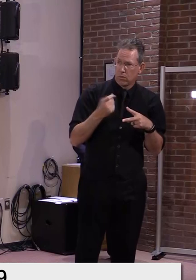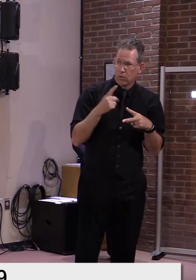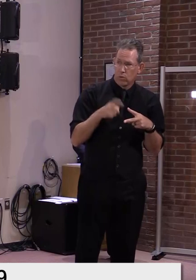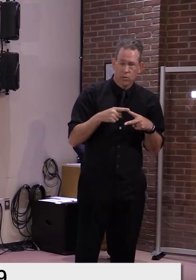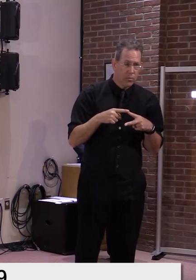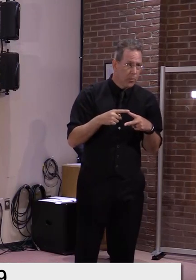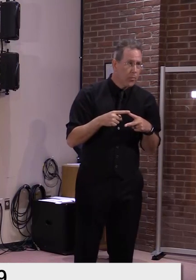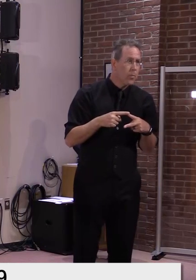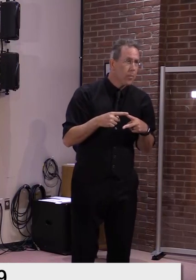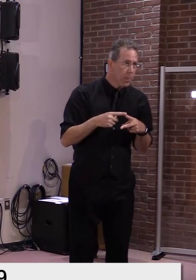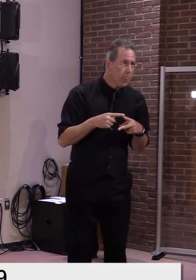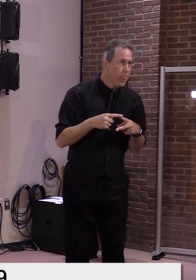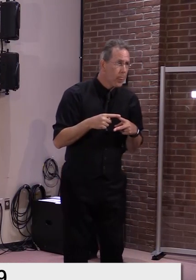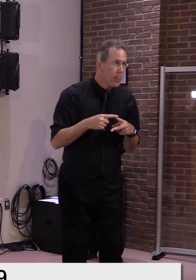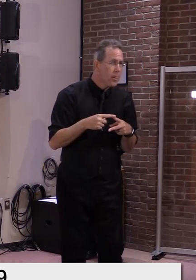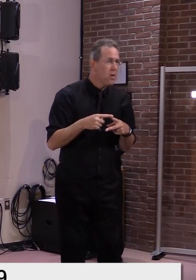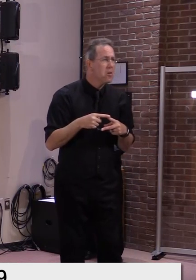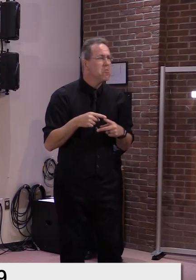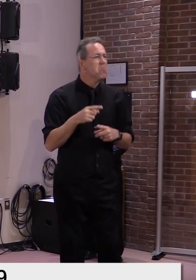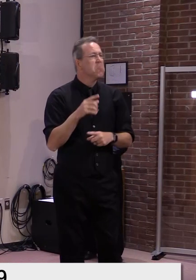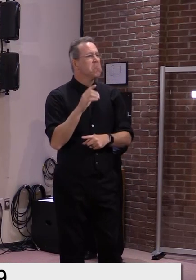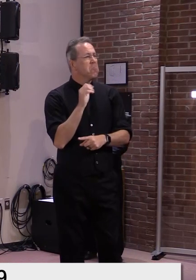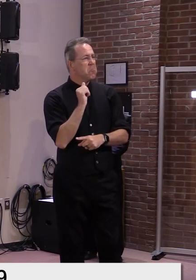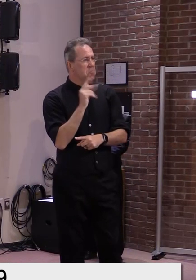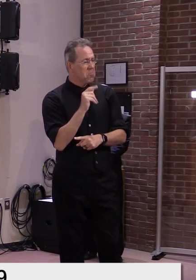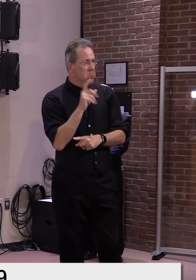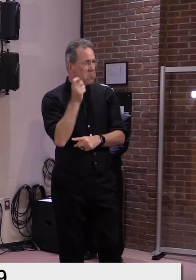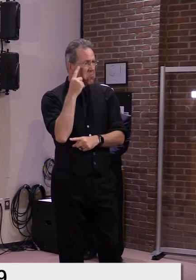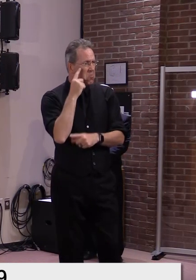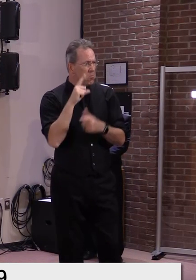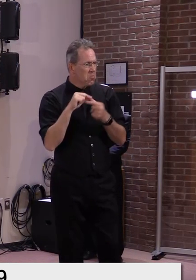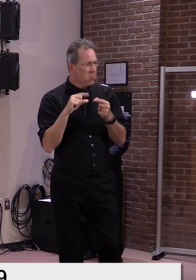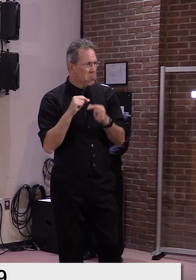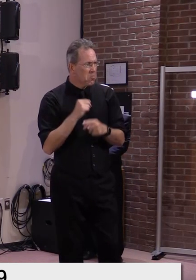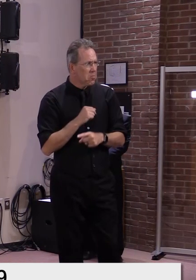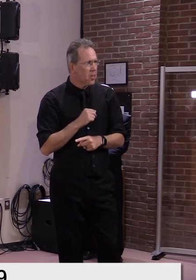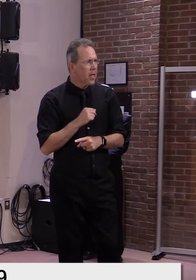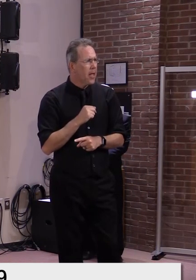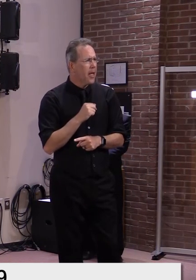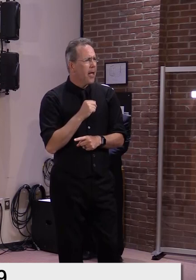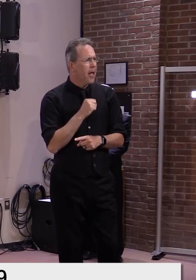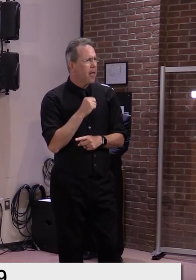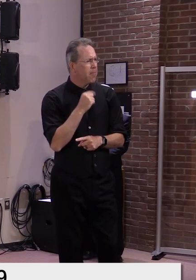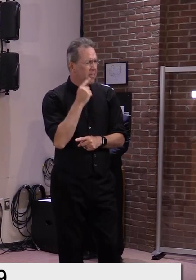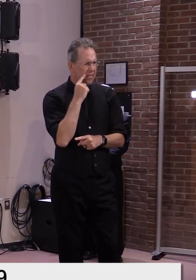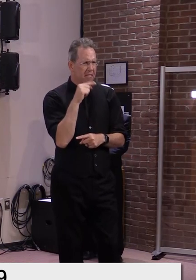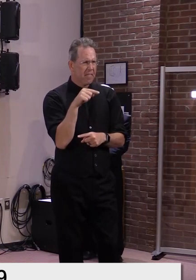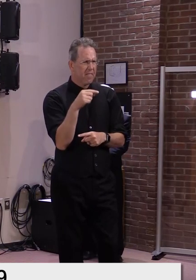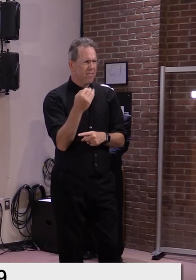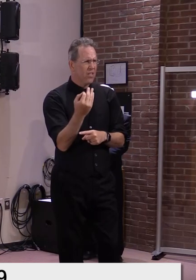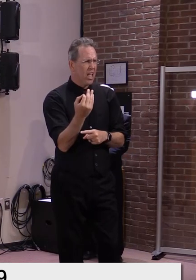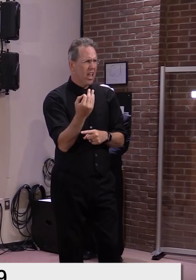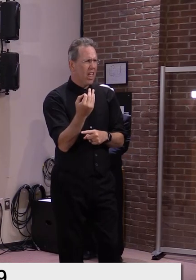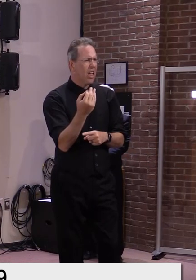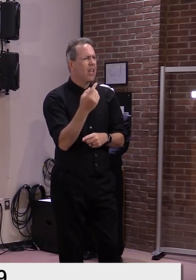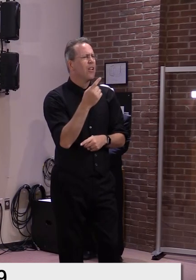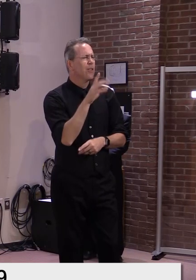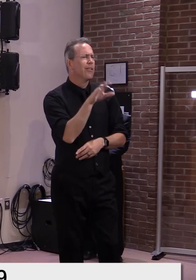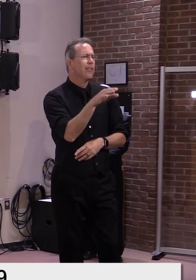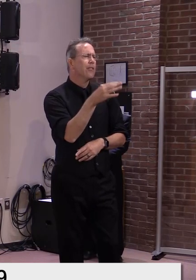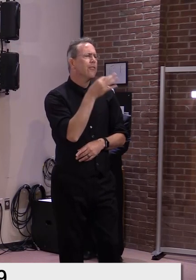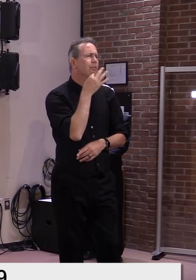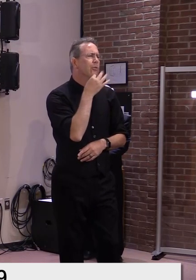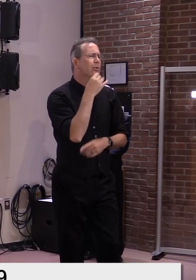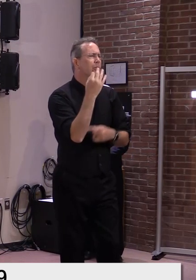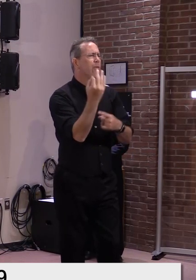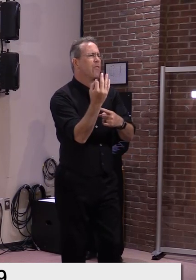We will be providing, I believe, an update on Friday or soon on summer camps, but I don't know if there's anyone on